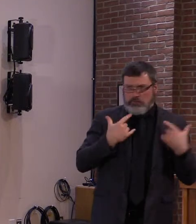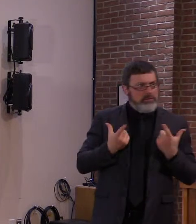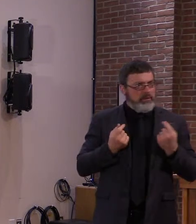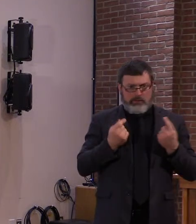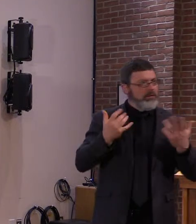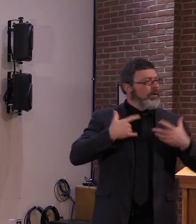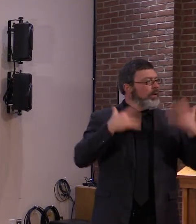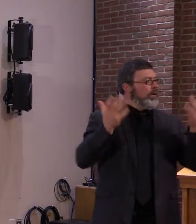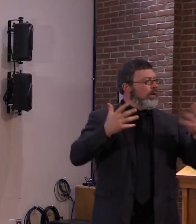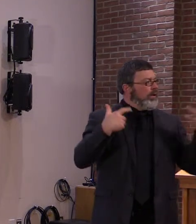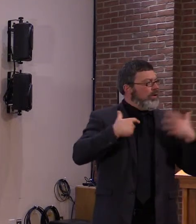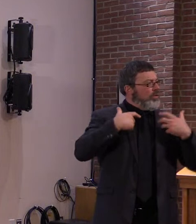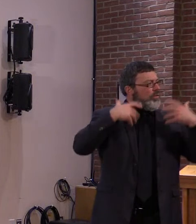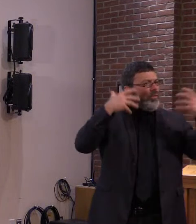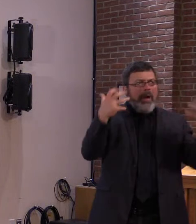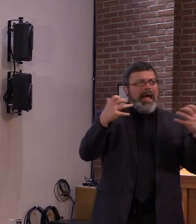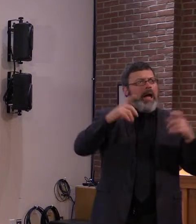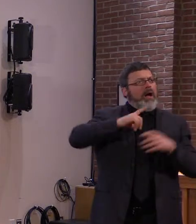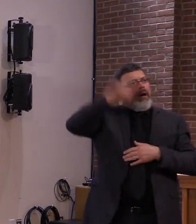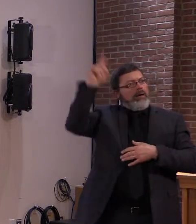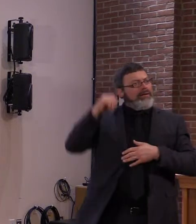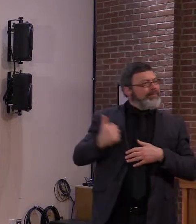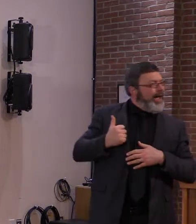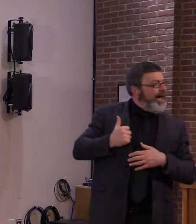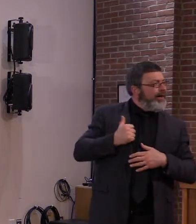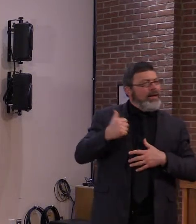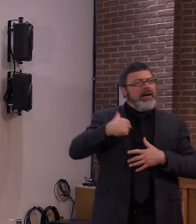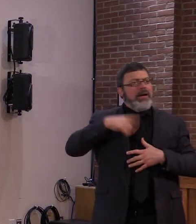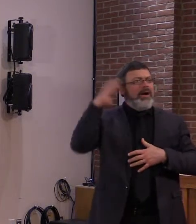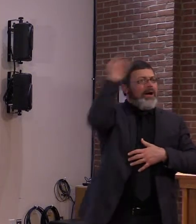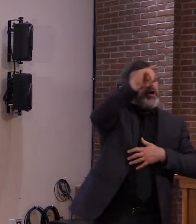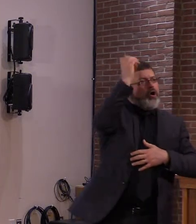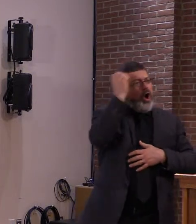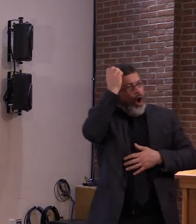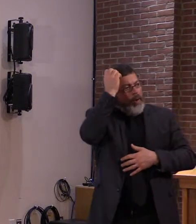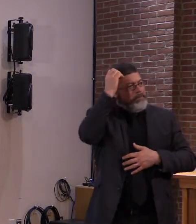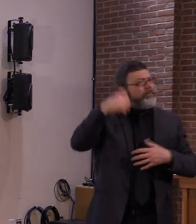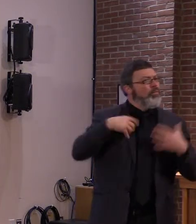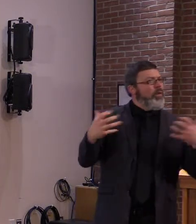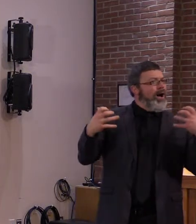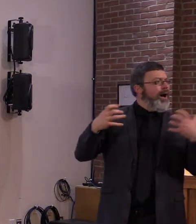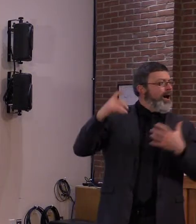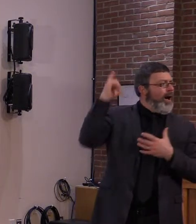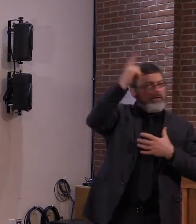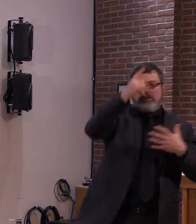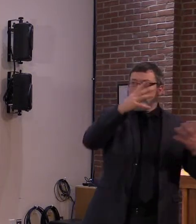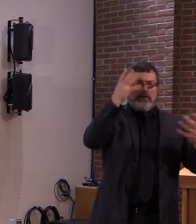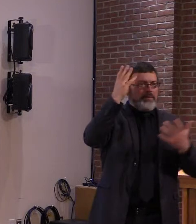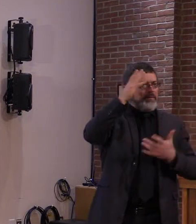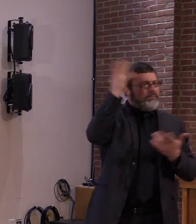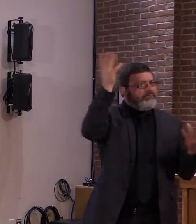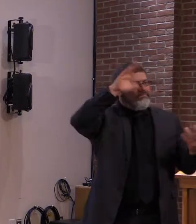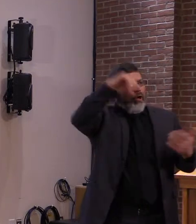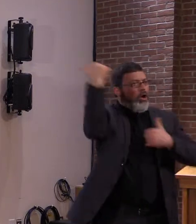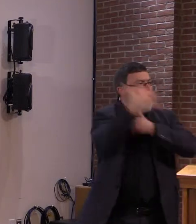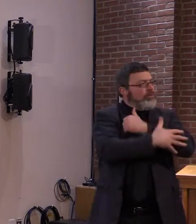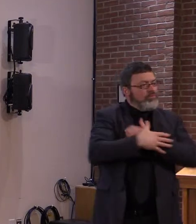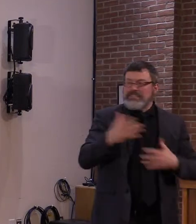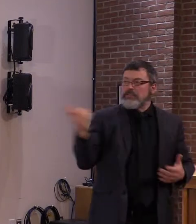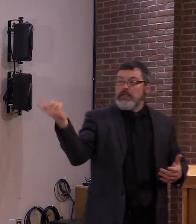to do this voluntarily so that we can get above a certain percentage, because we don't get above a certain percentage. It's just